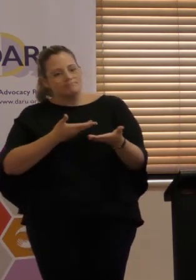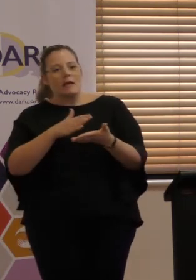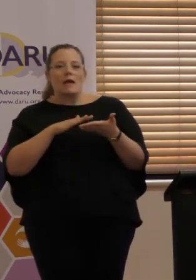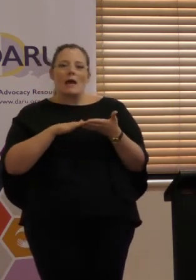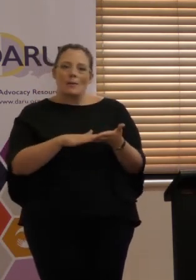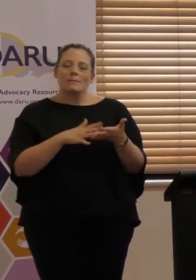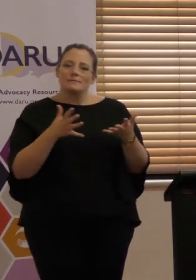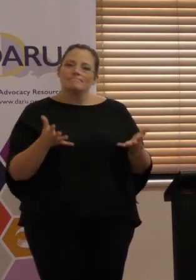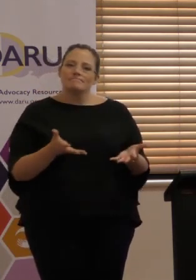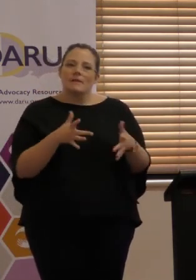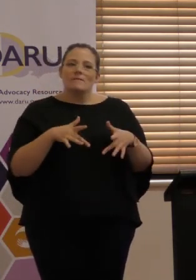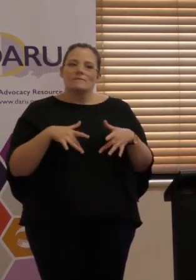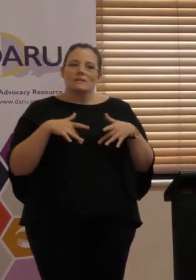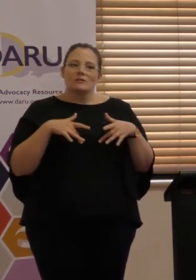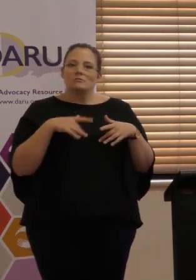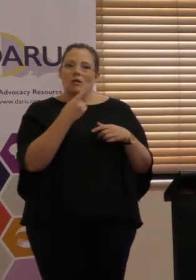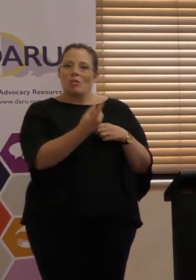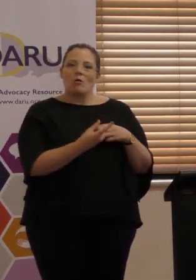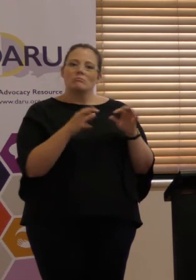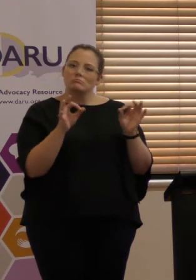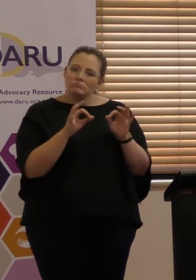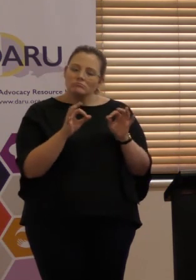to feel less alone.